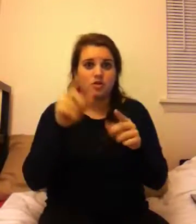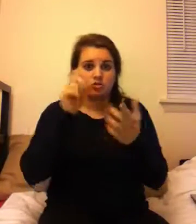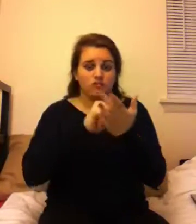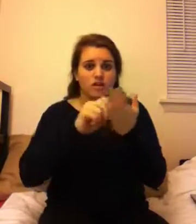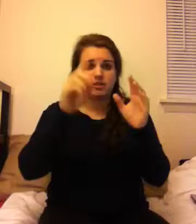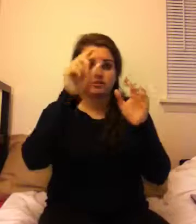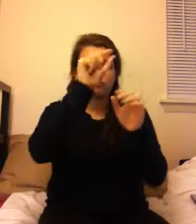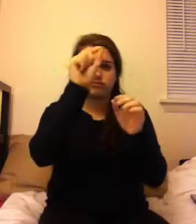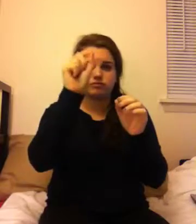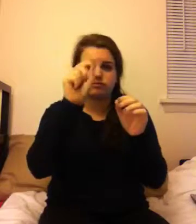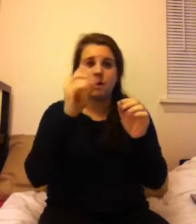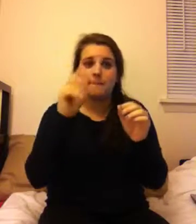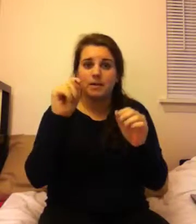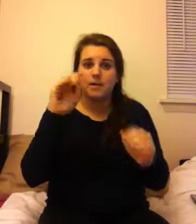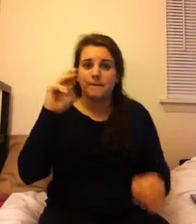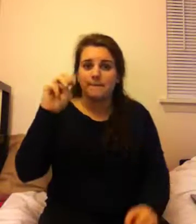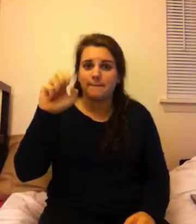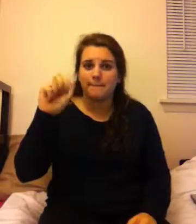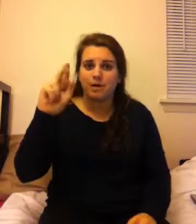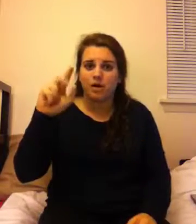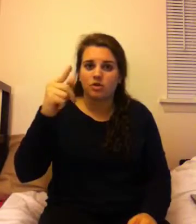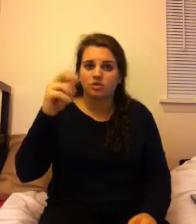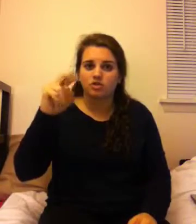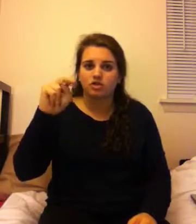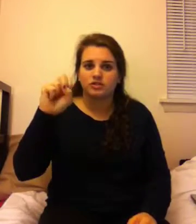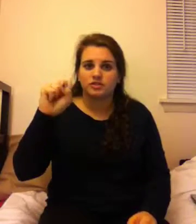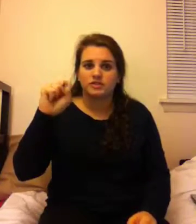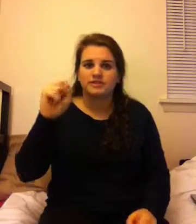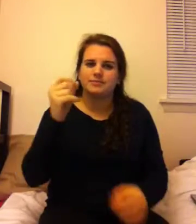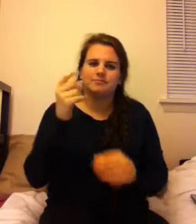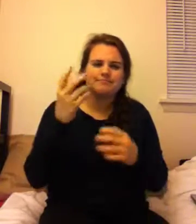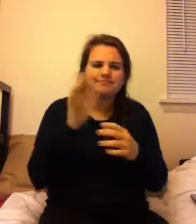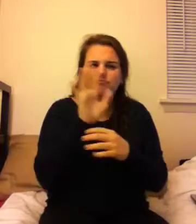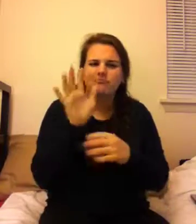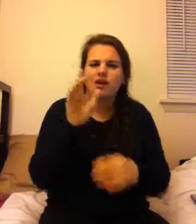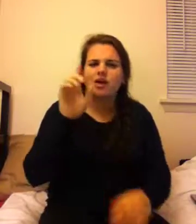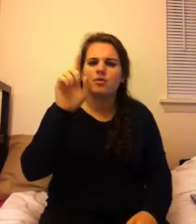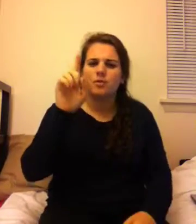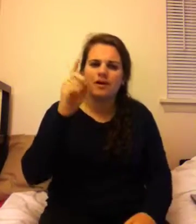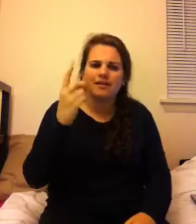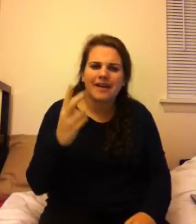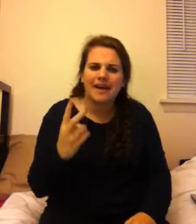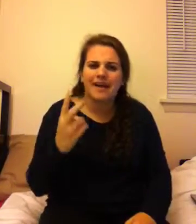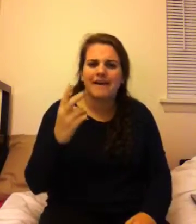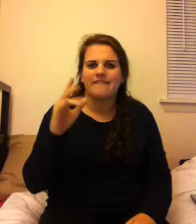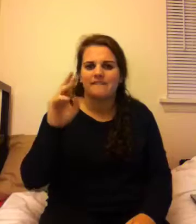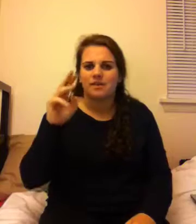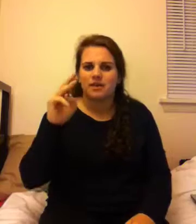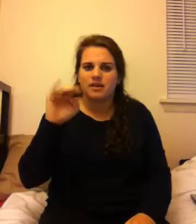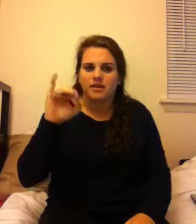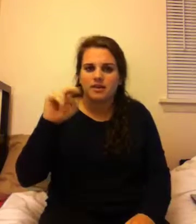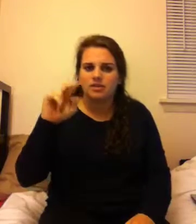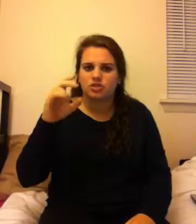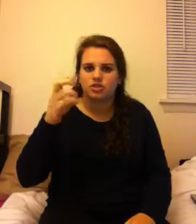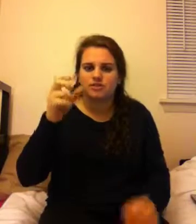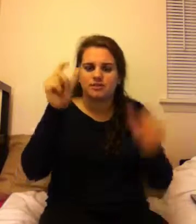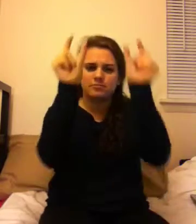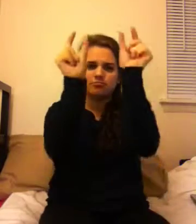And this allows the deaf person to add on any information that he or she would like